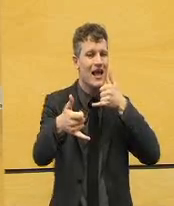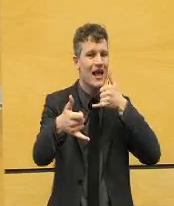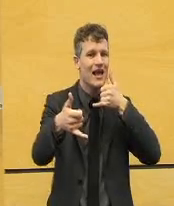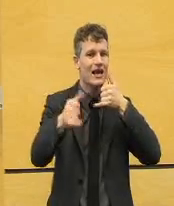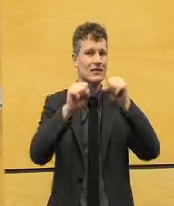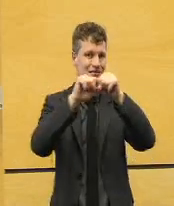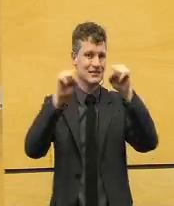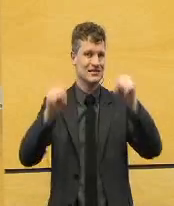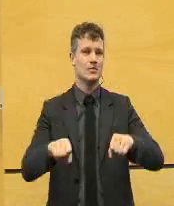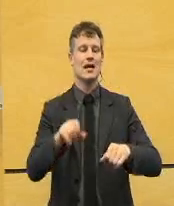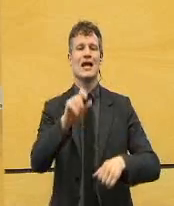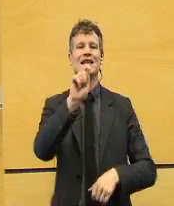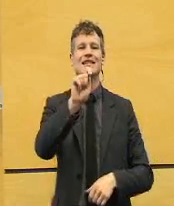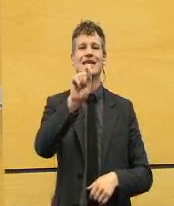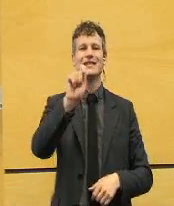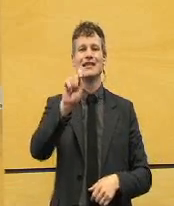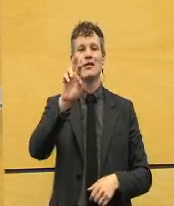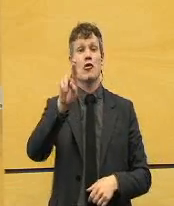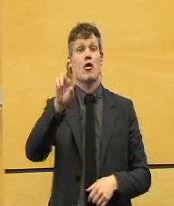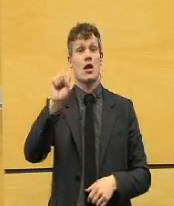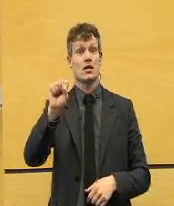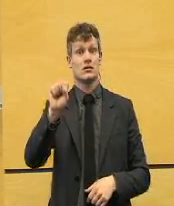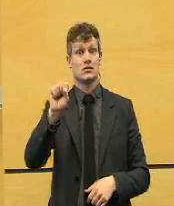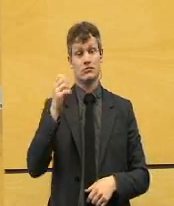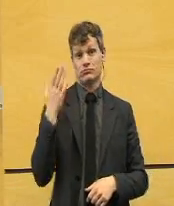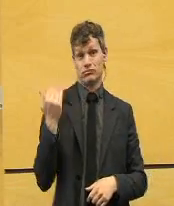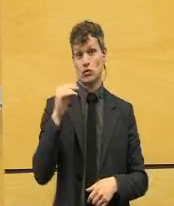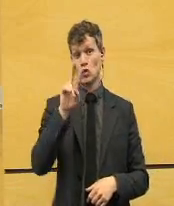in 2015.